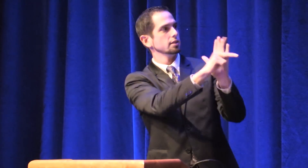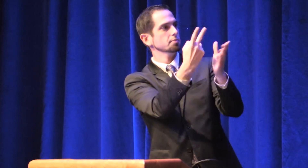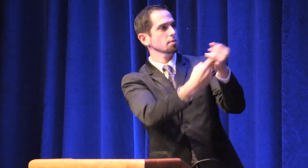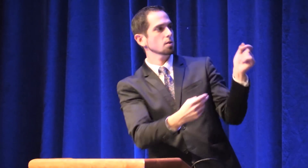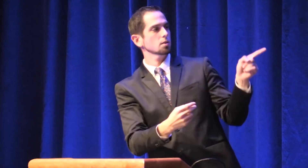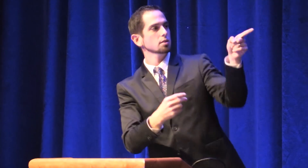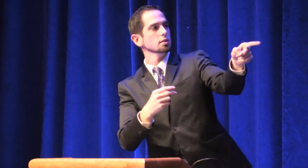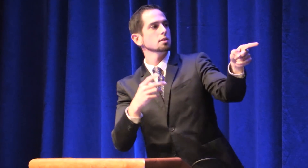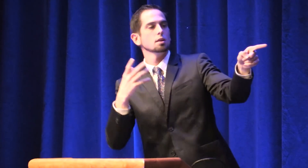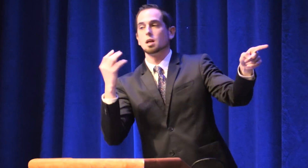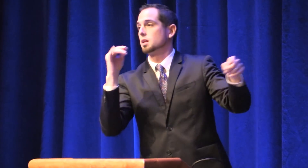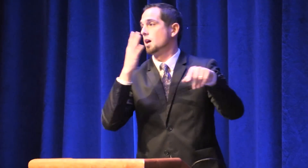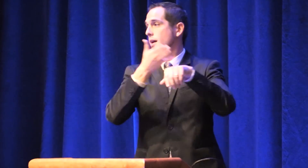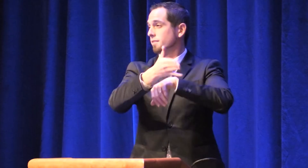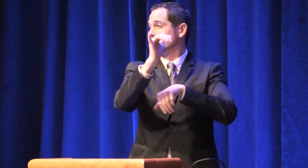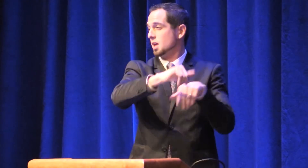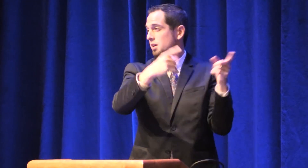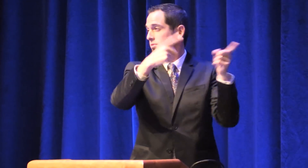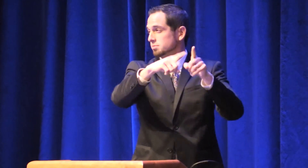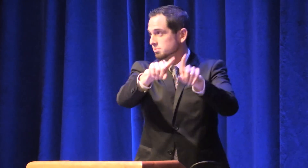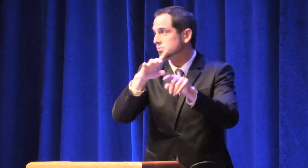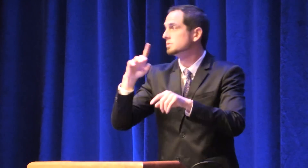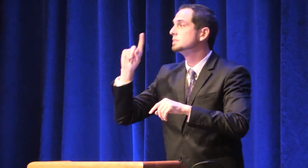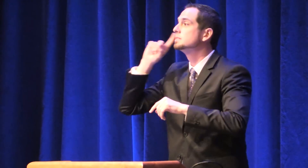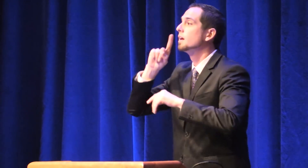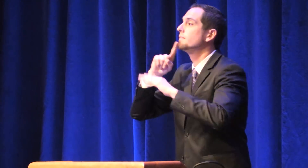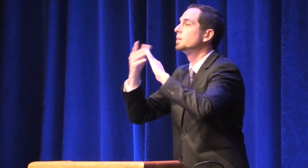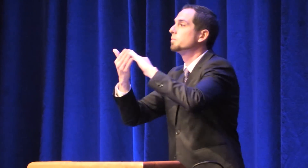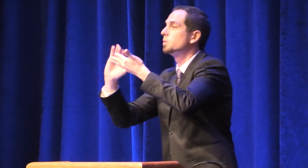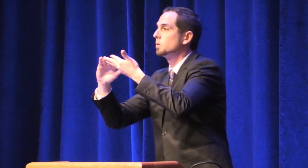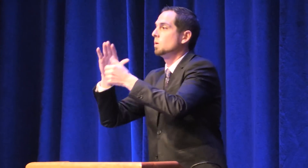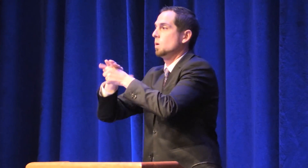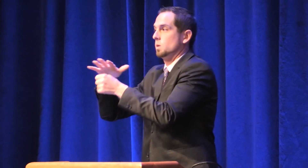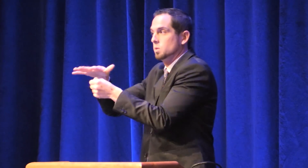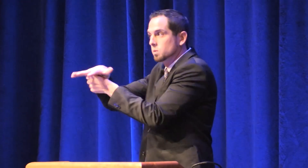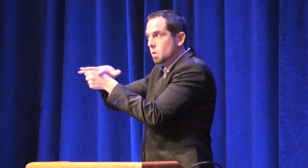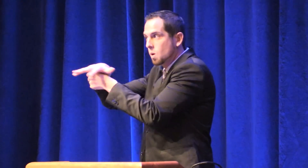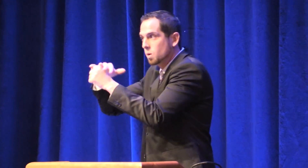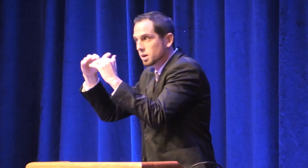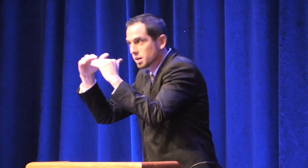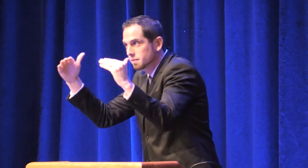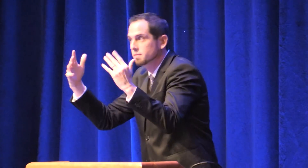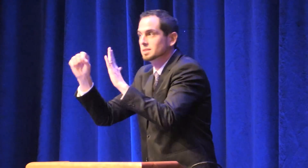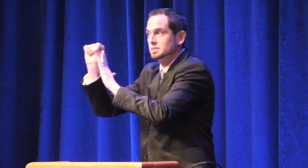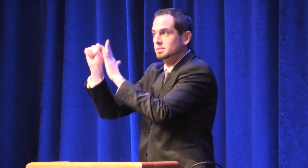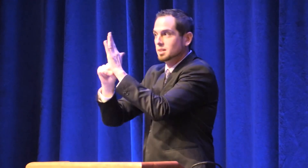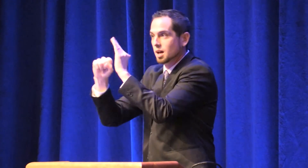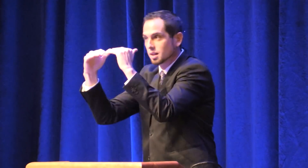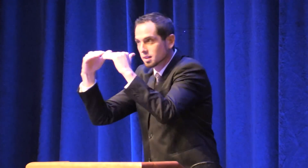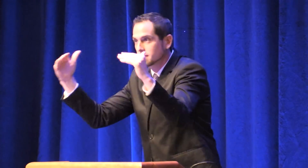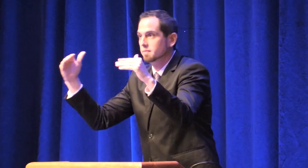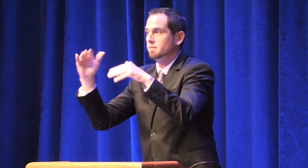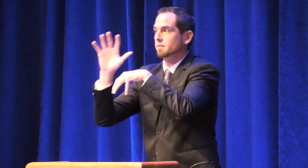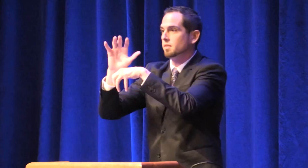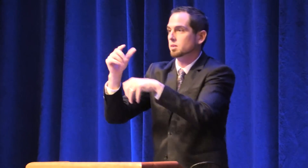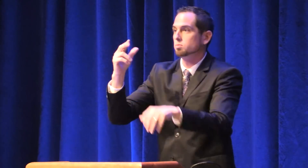Both incidents brought deaf communities together to raise their concerns to a